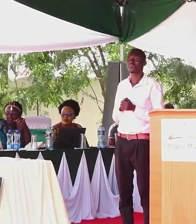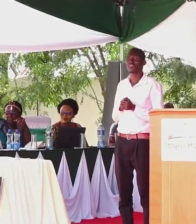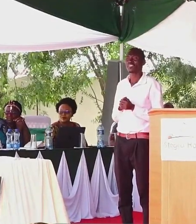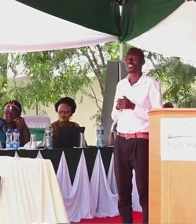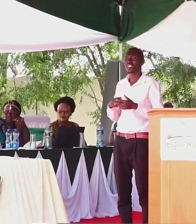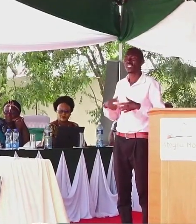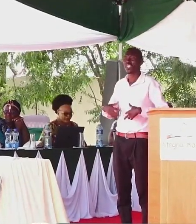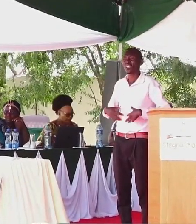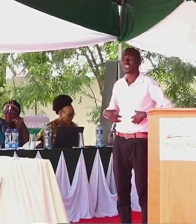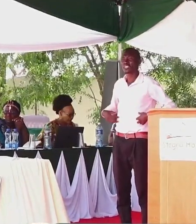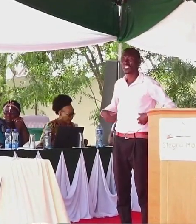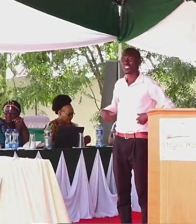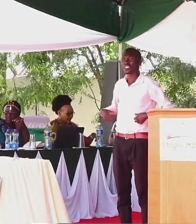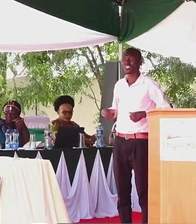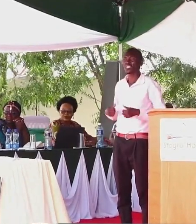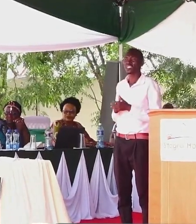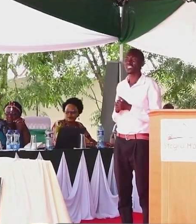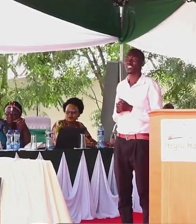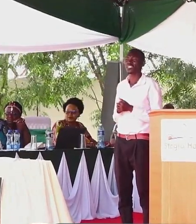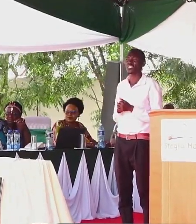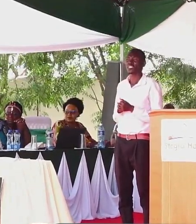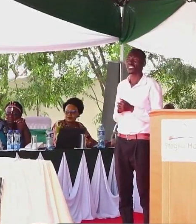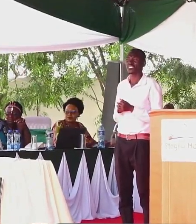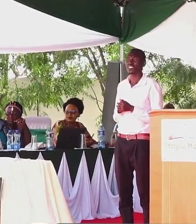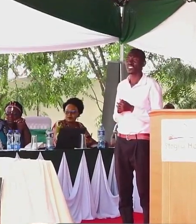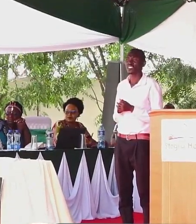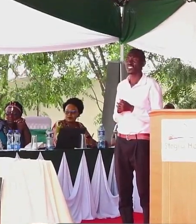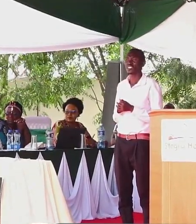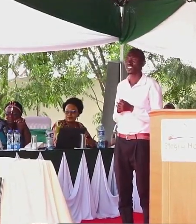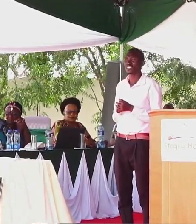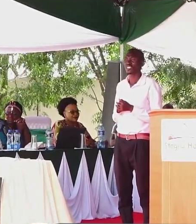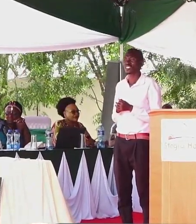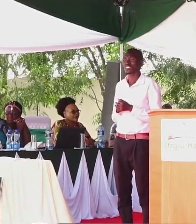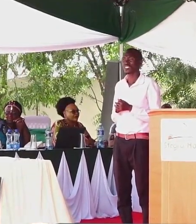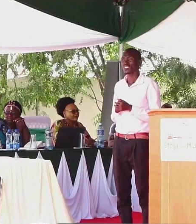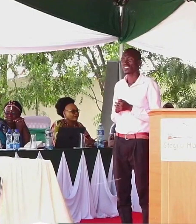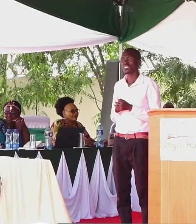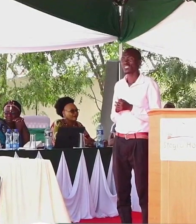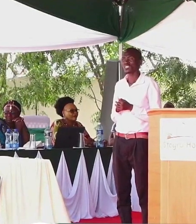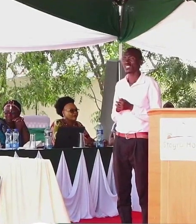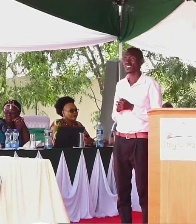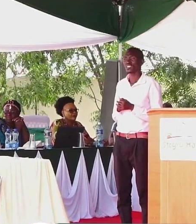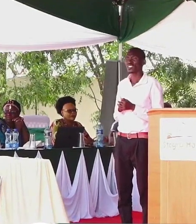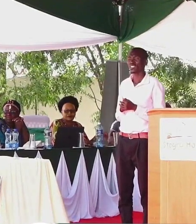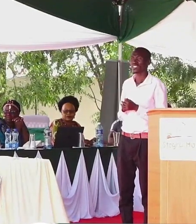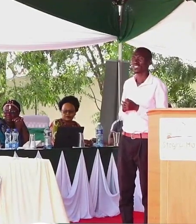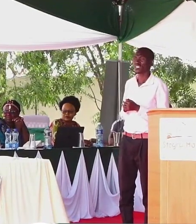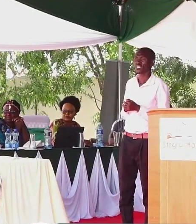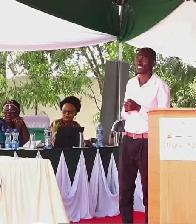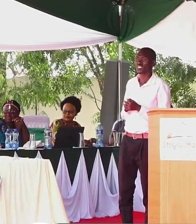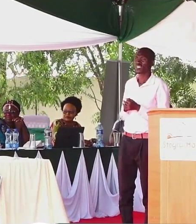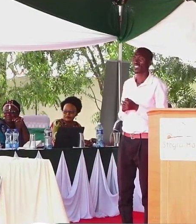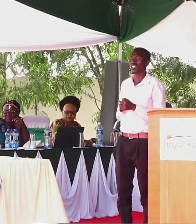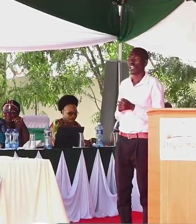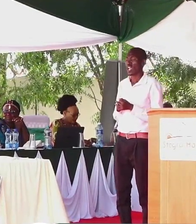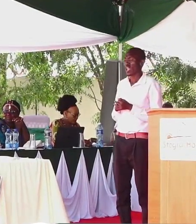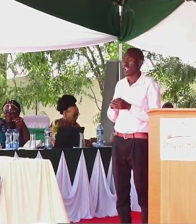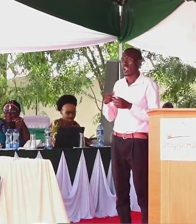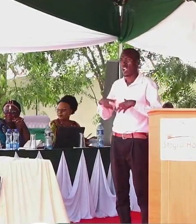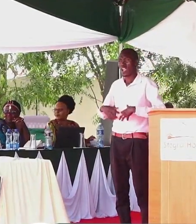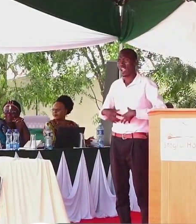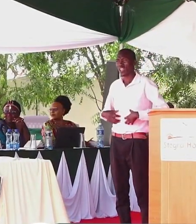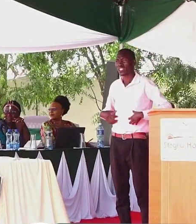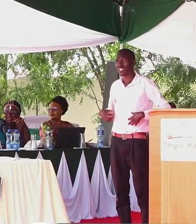Garissa? Mpo? Njooni basi, kwa sababu Garissa is the only county that came with a